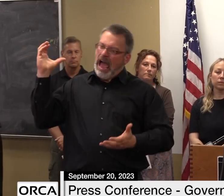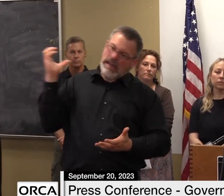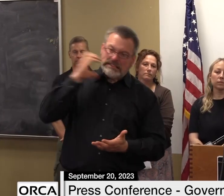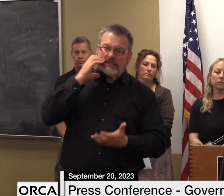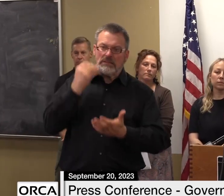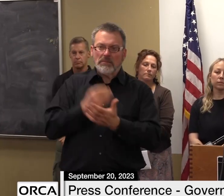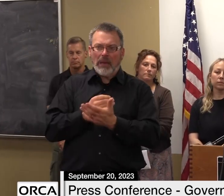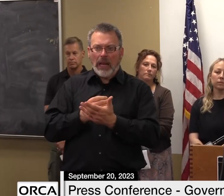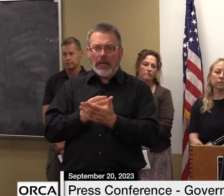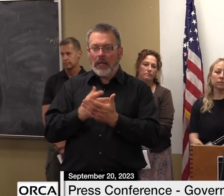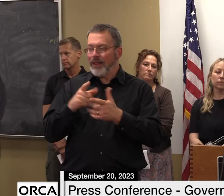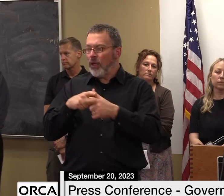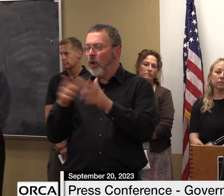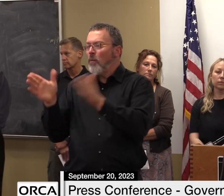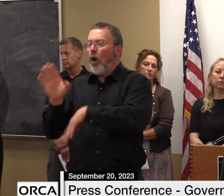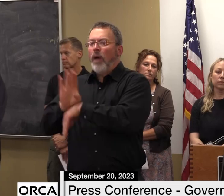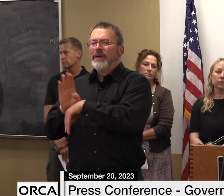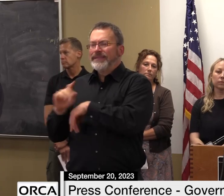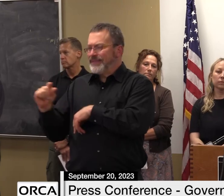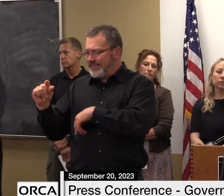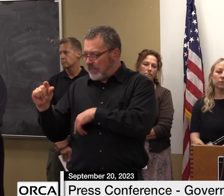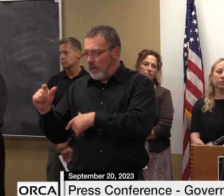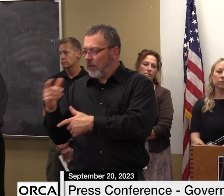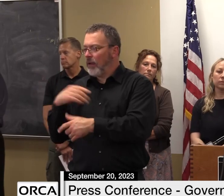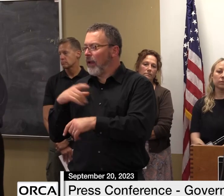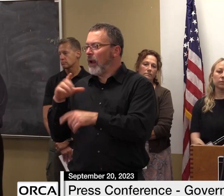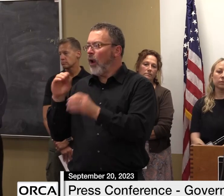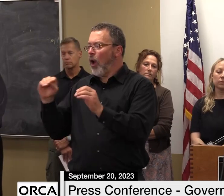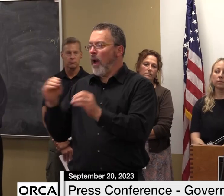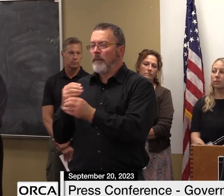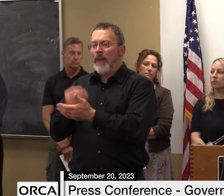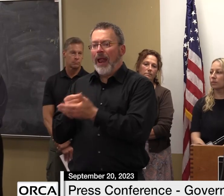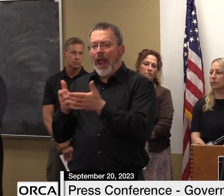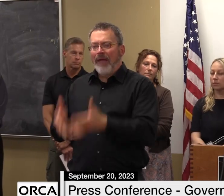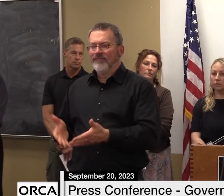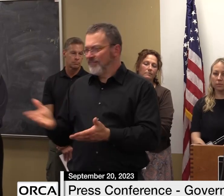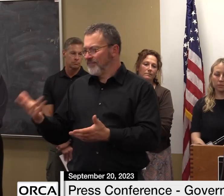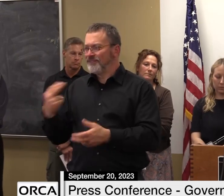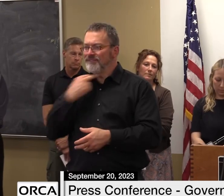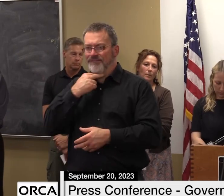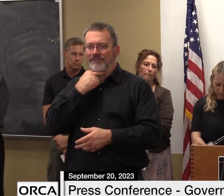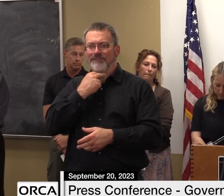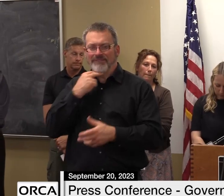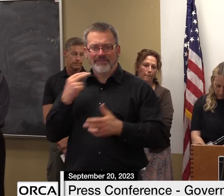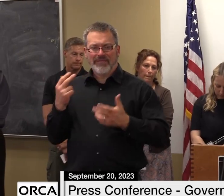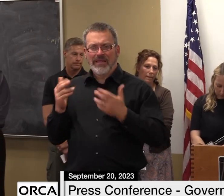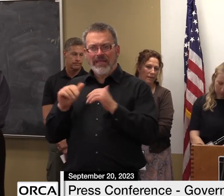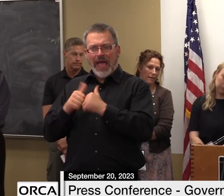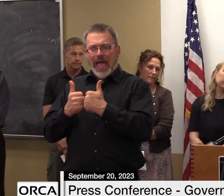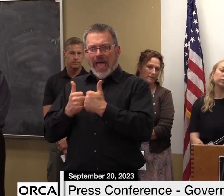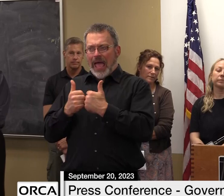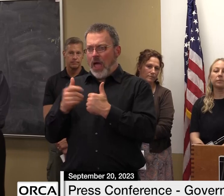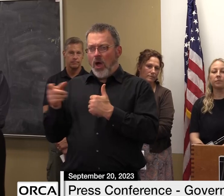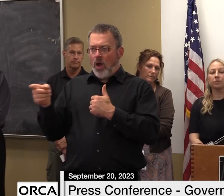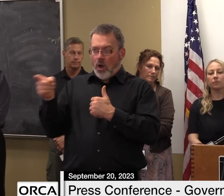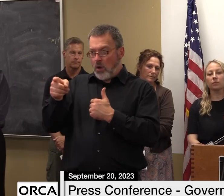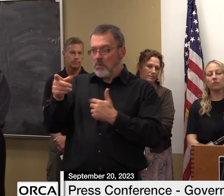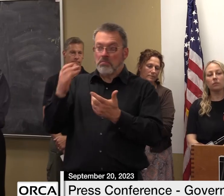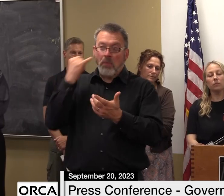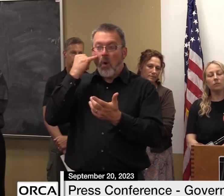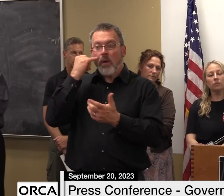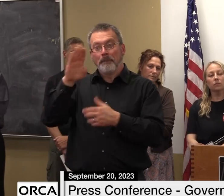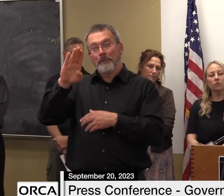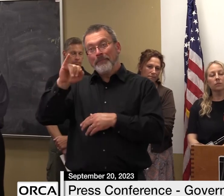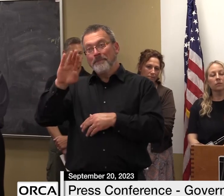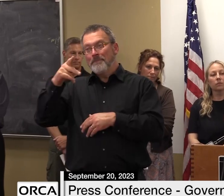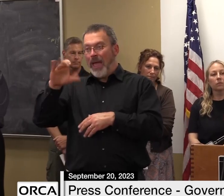overlooking, some small businesses that may have barriers to doing that, like BIPOC-owned businesses, language barriers, et cetera? Yeah,